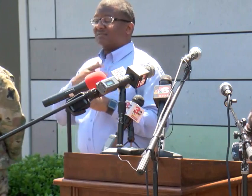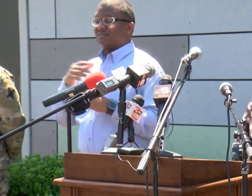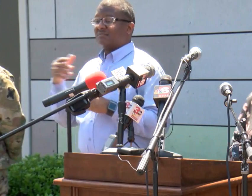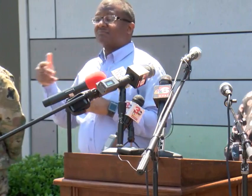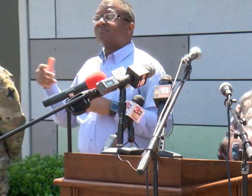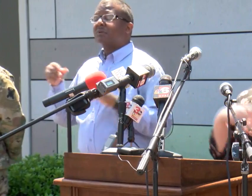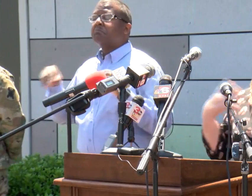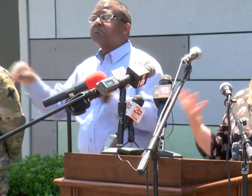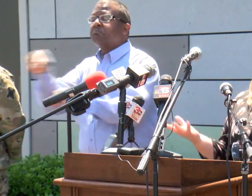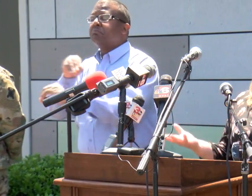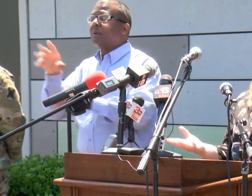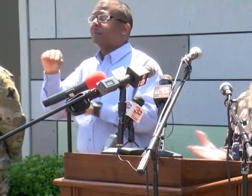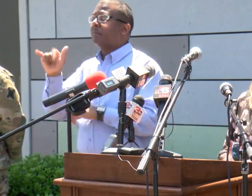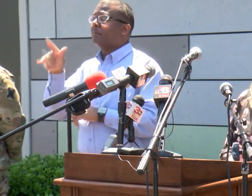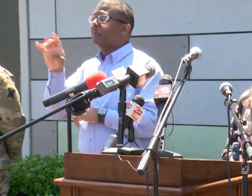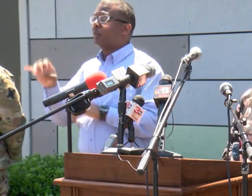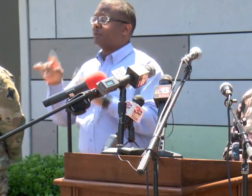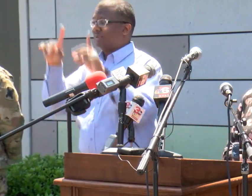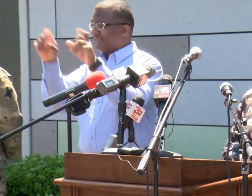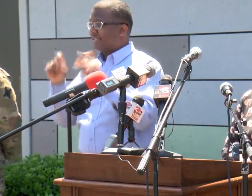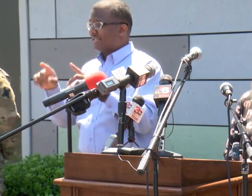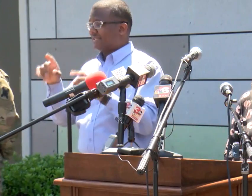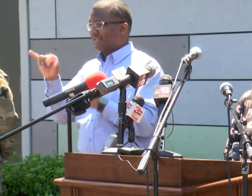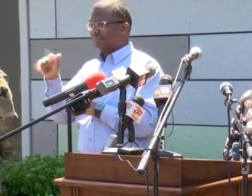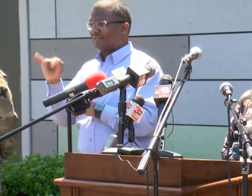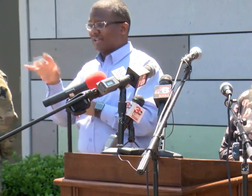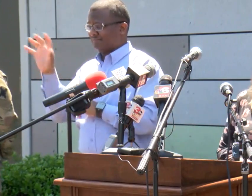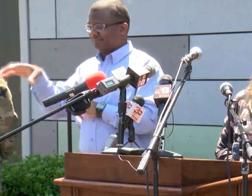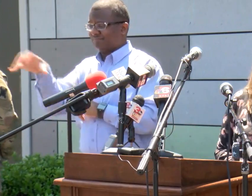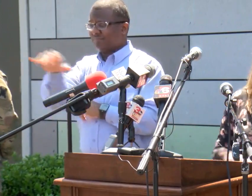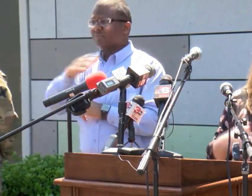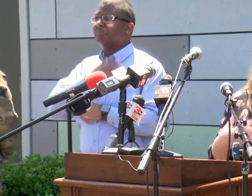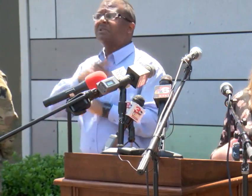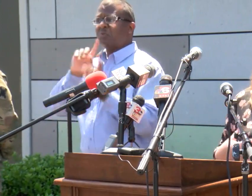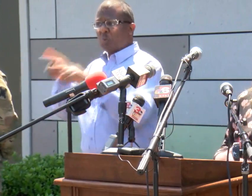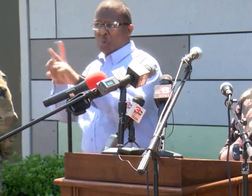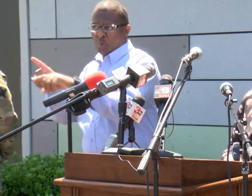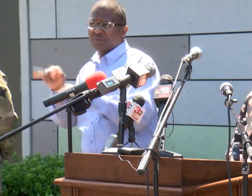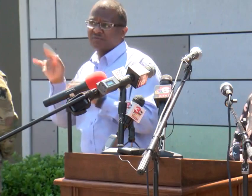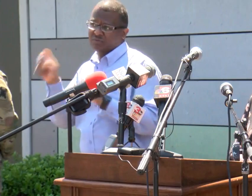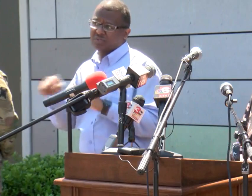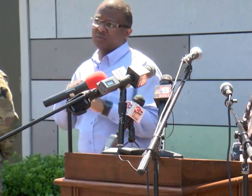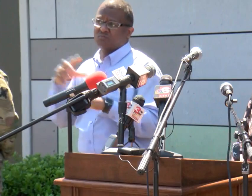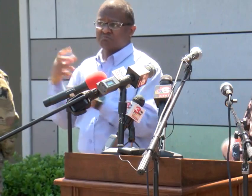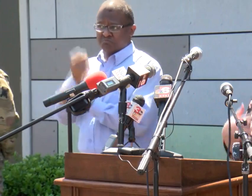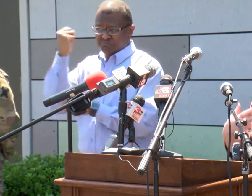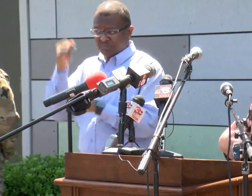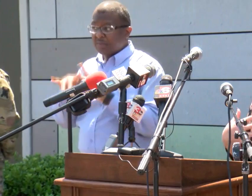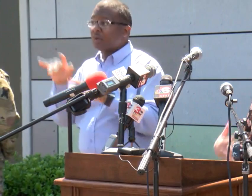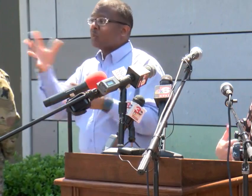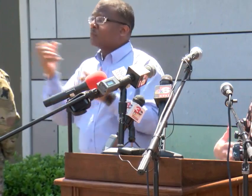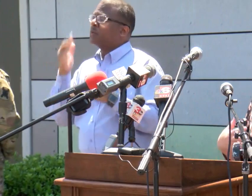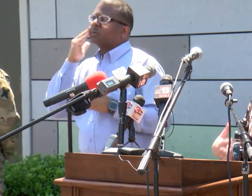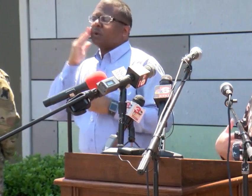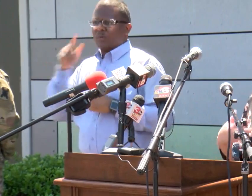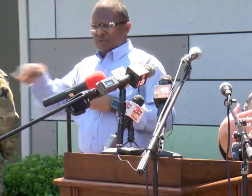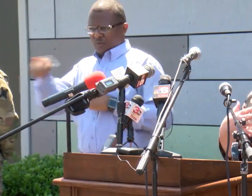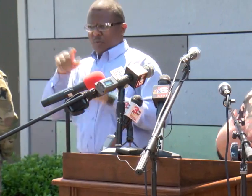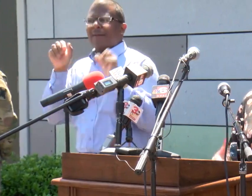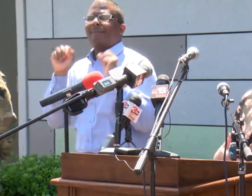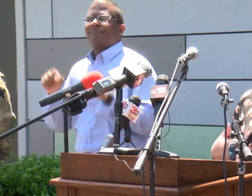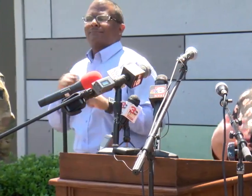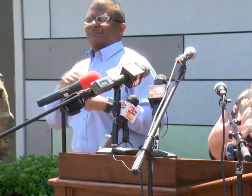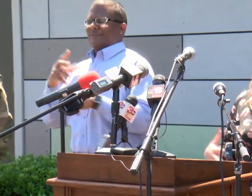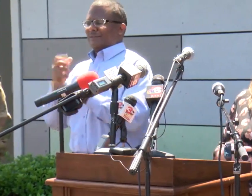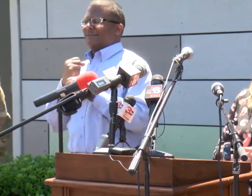testing sites that have been listed. I think it's a great opportunity. We want to know that you are able to get